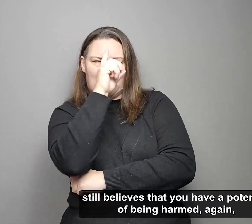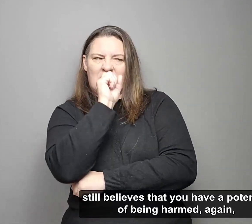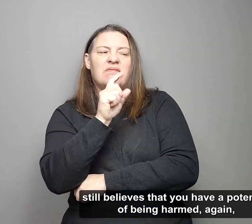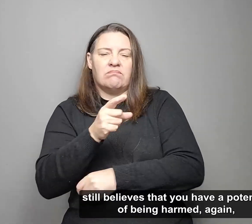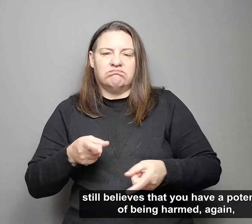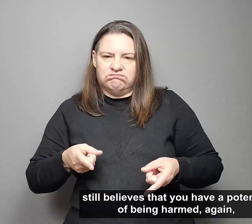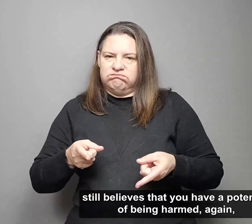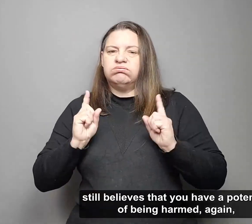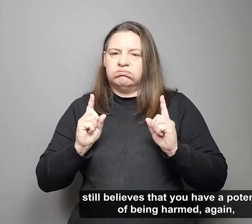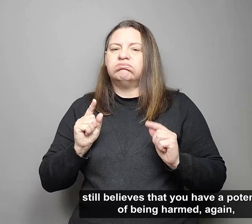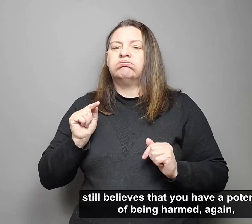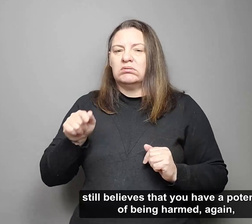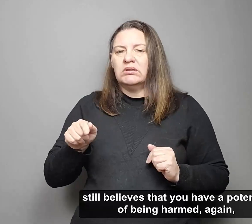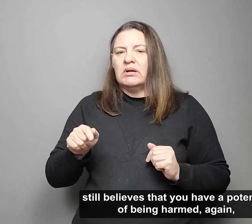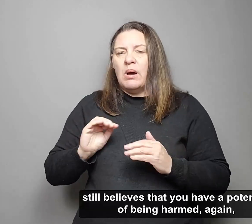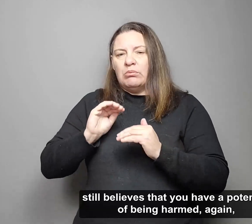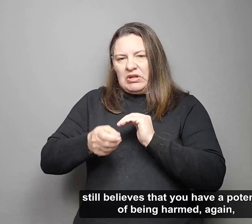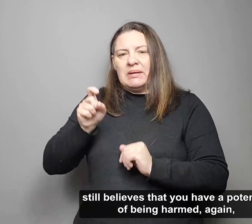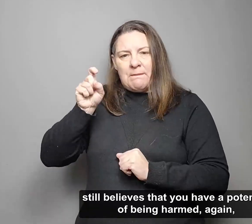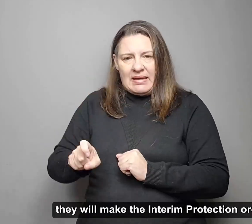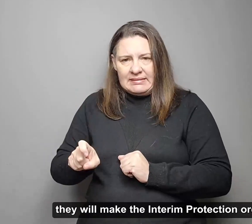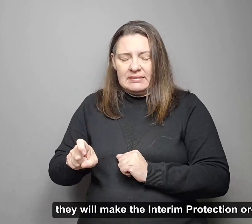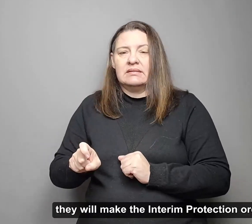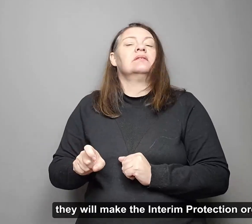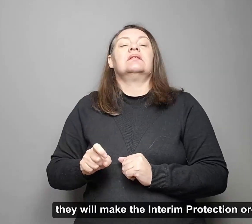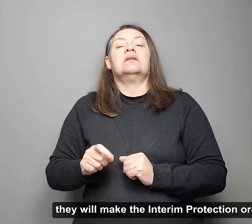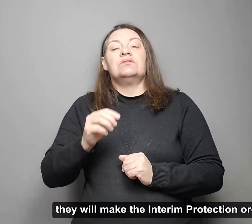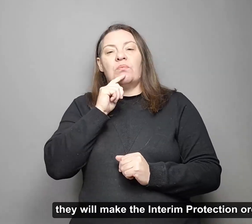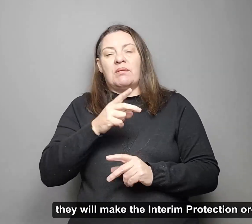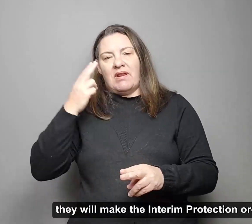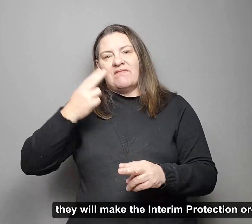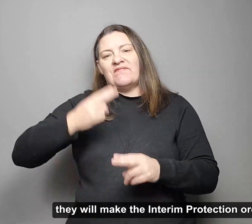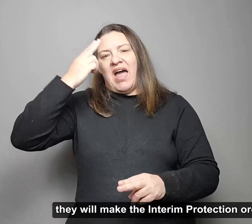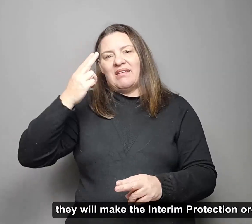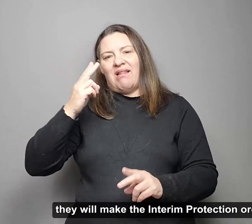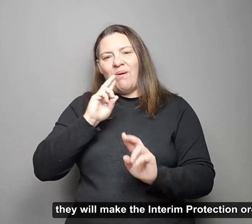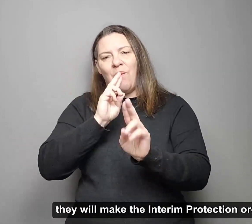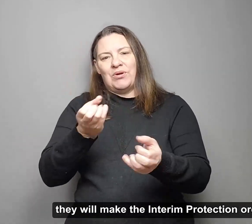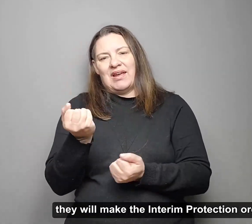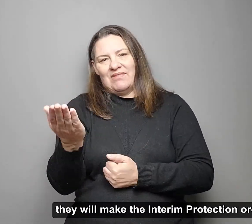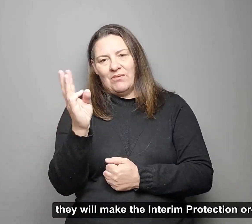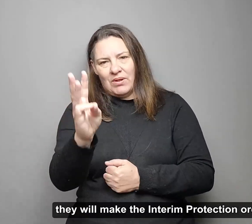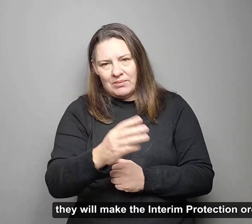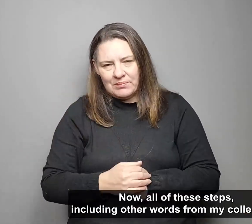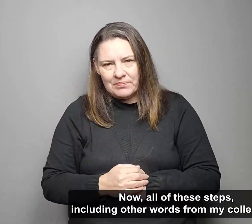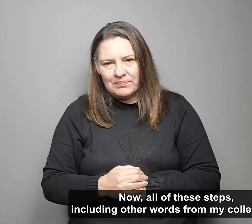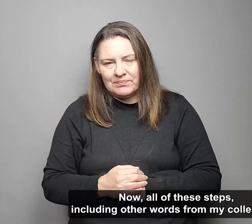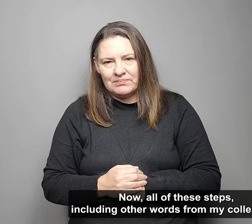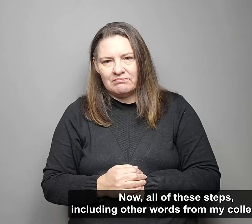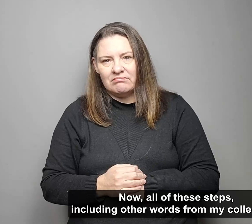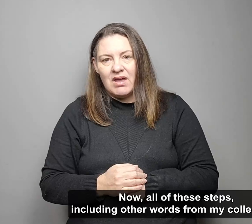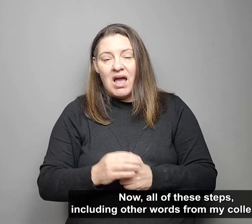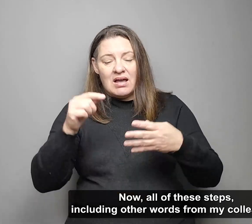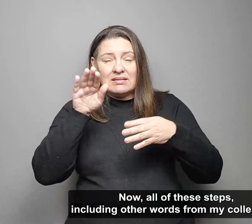that you have a potential of being harmed again, they will make the interim protection order final. Now, all